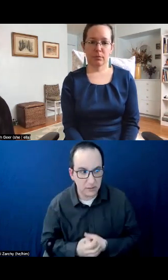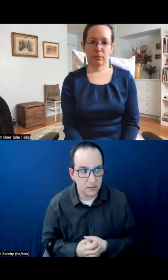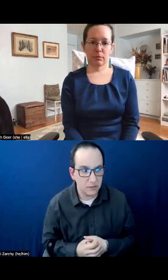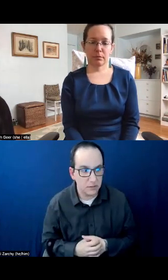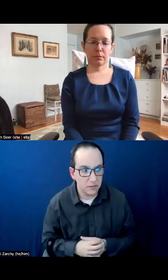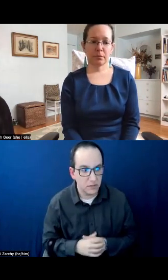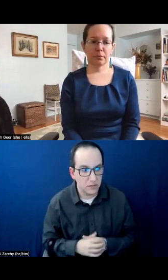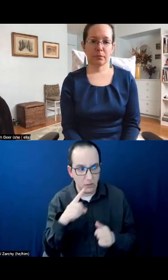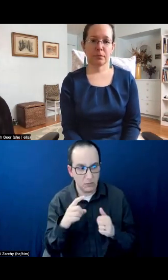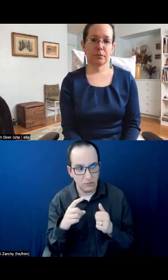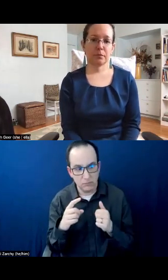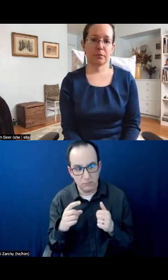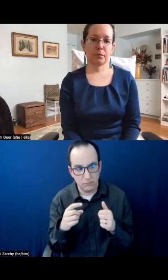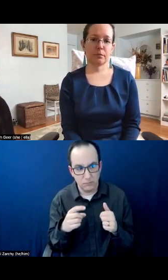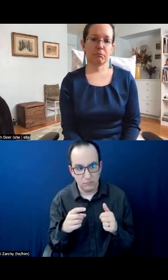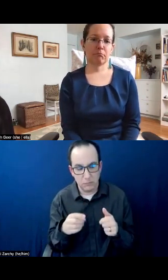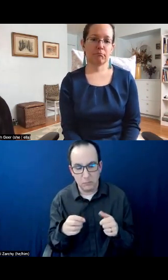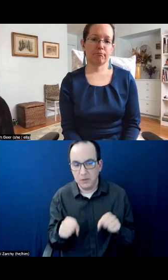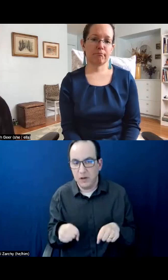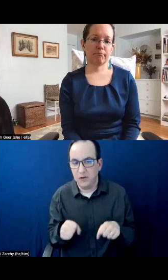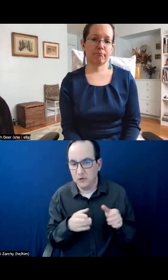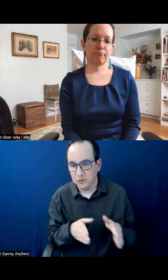of time and when something happened.